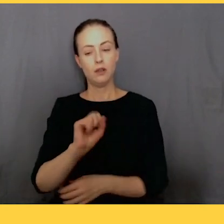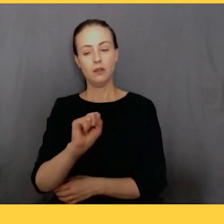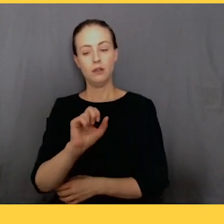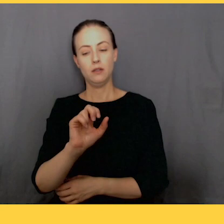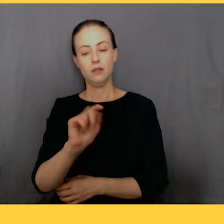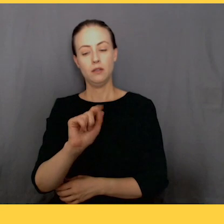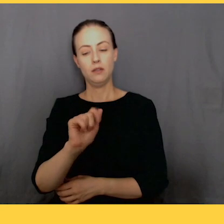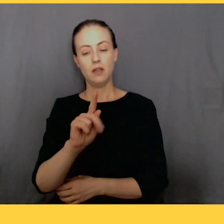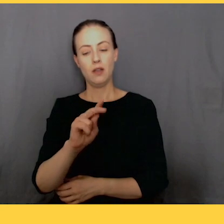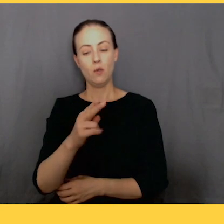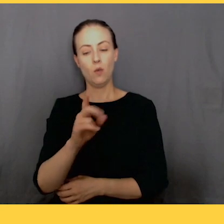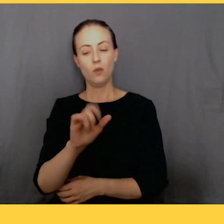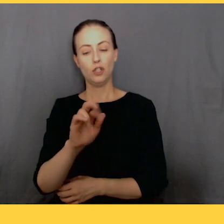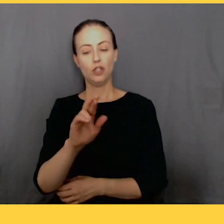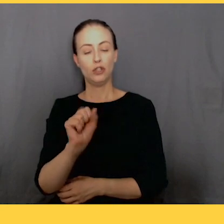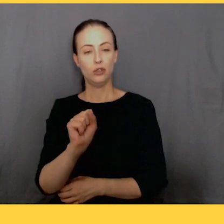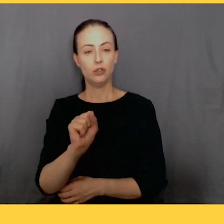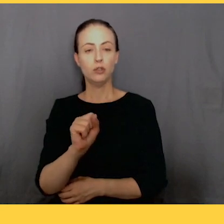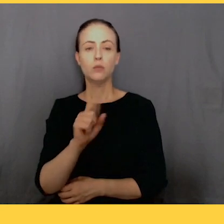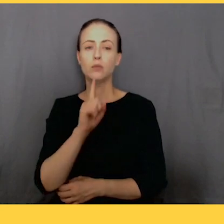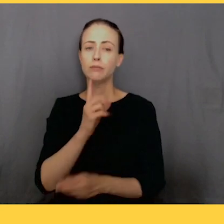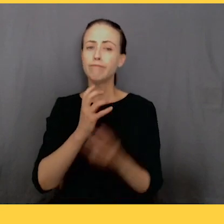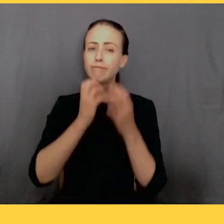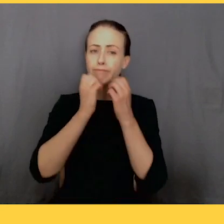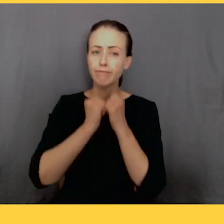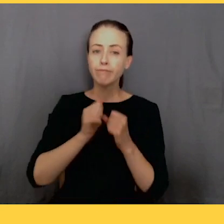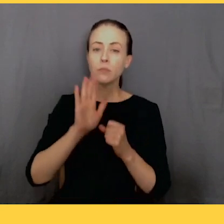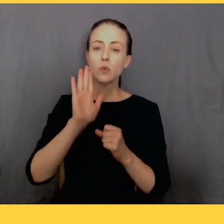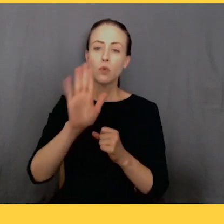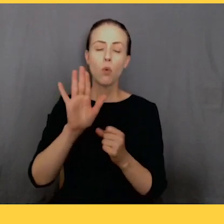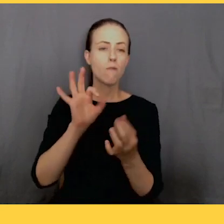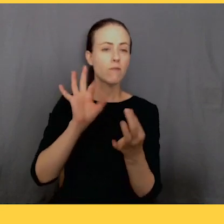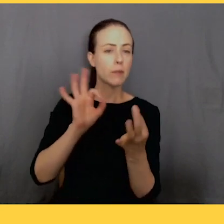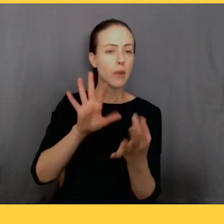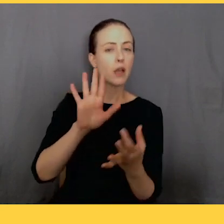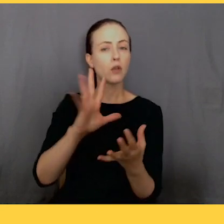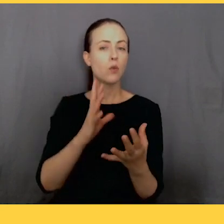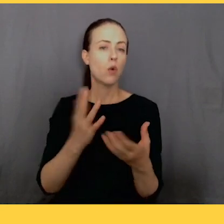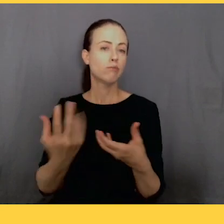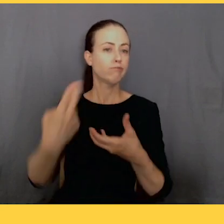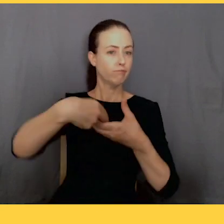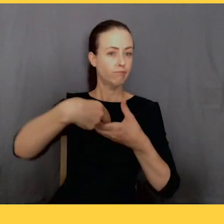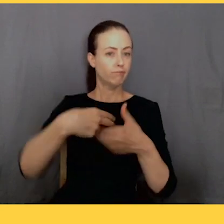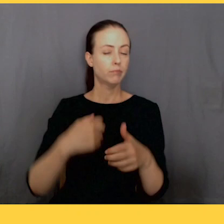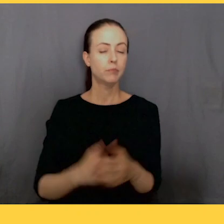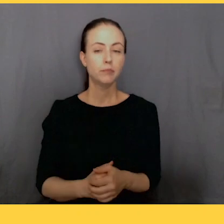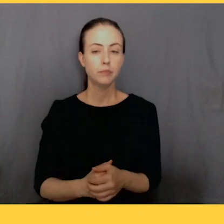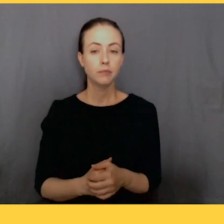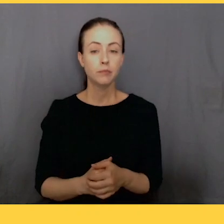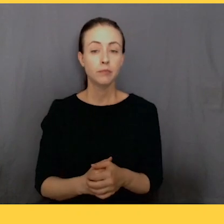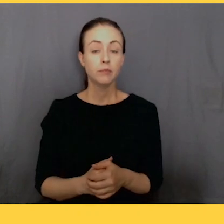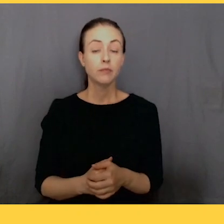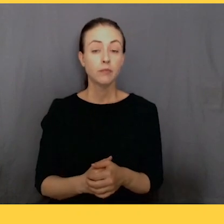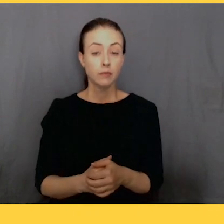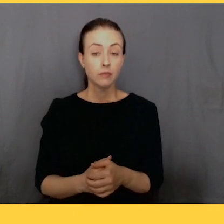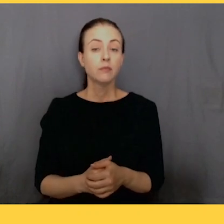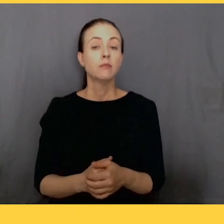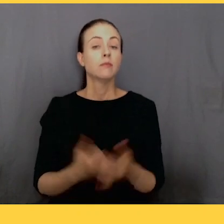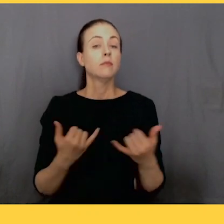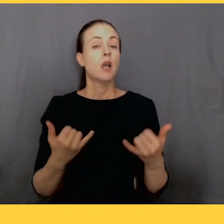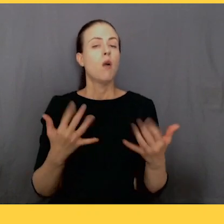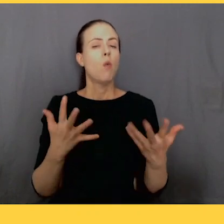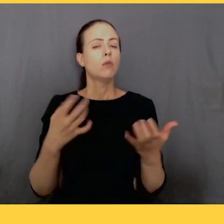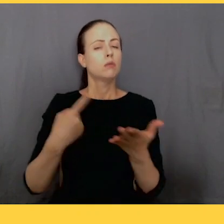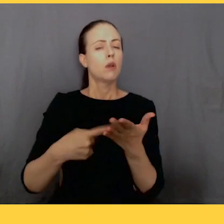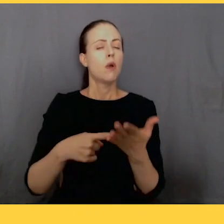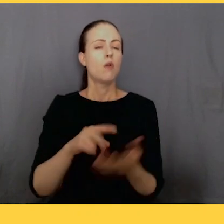really value your participation and engagement. I wanted to talk a little bit about the wildfire risk that we're all